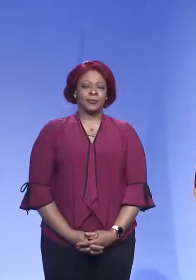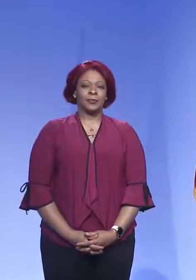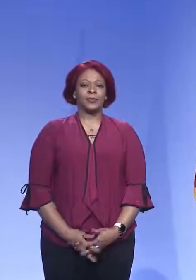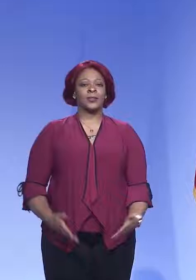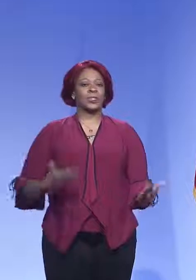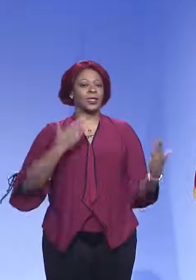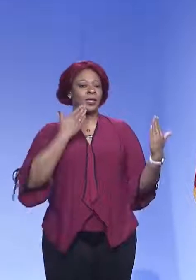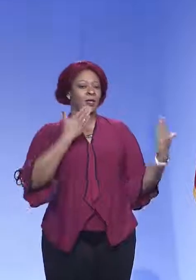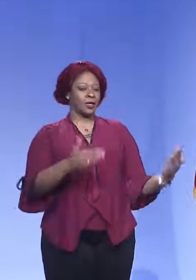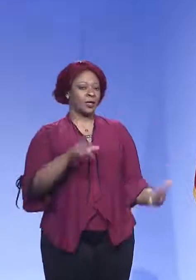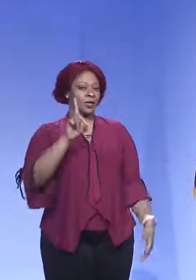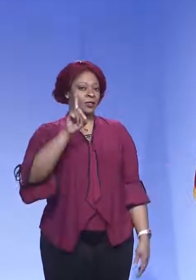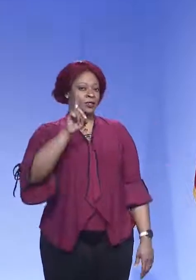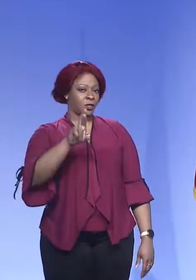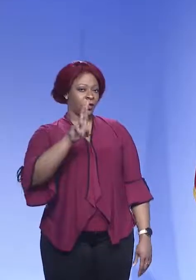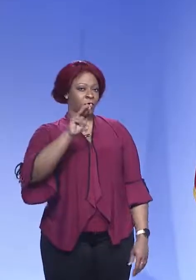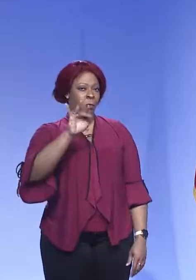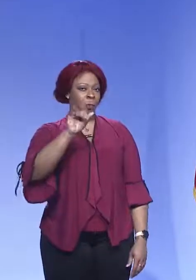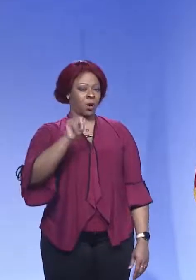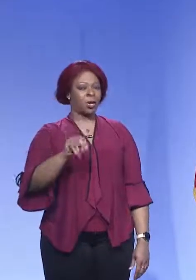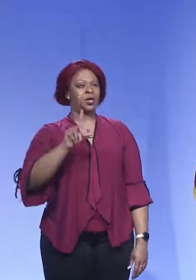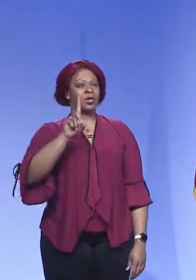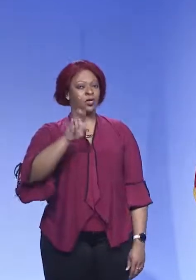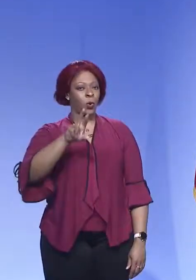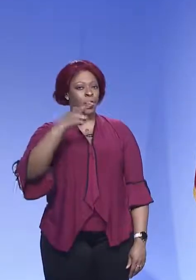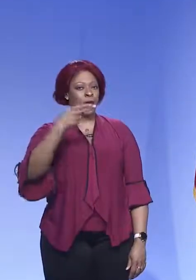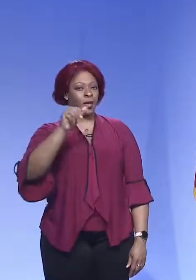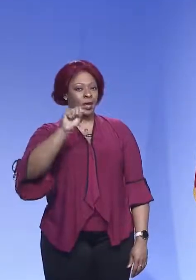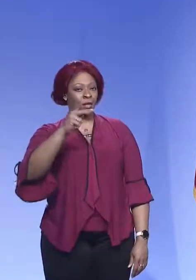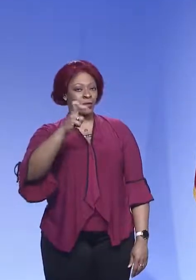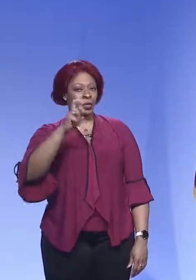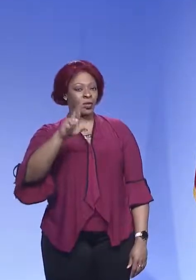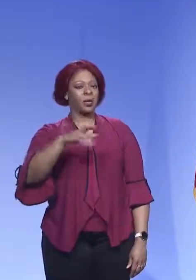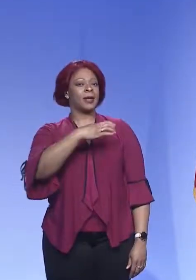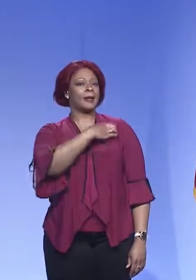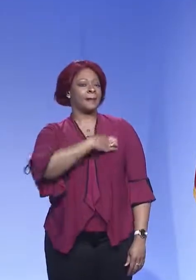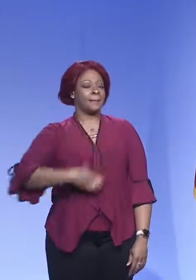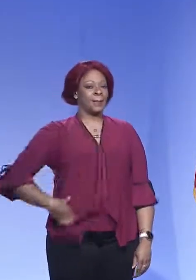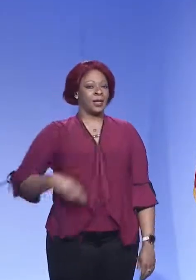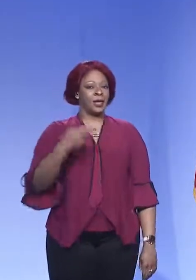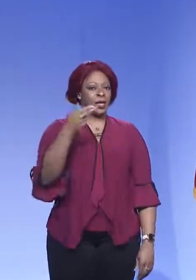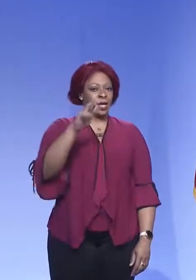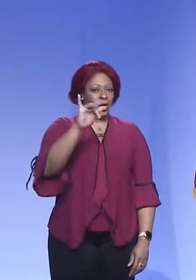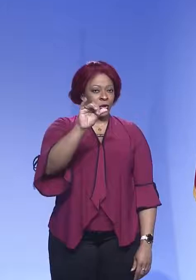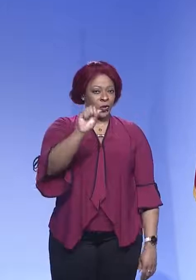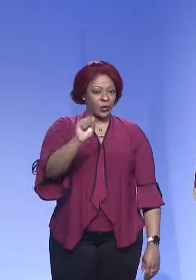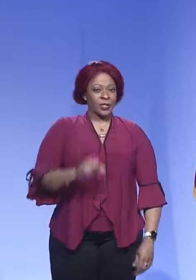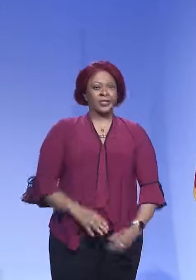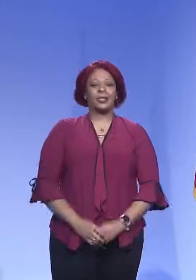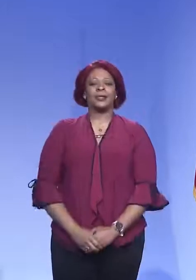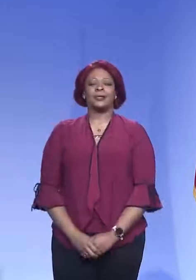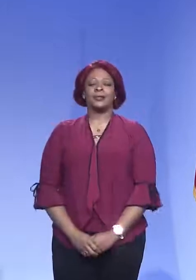Thank you, Dr. Martin, Dr. Haushalter, Mayor Harris.